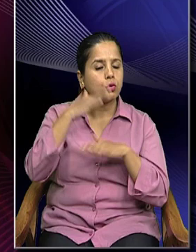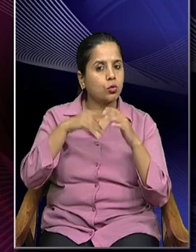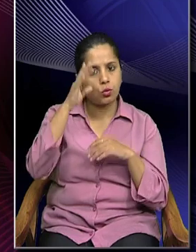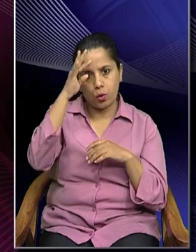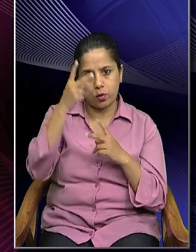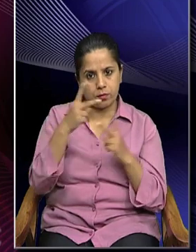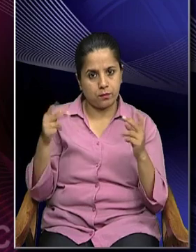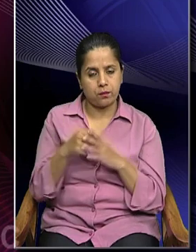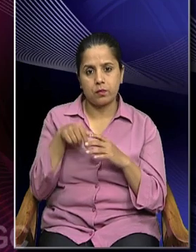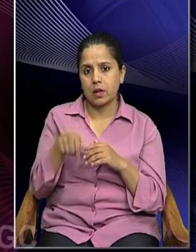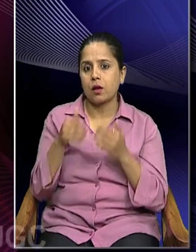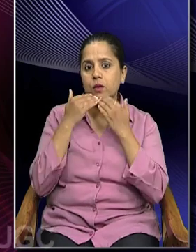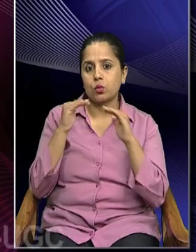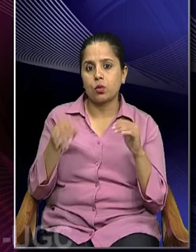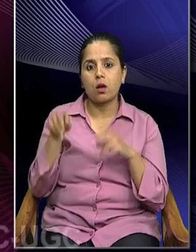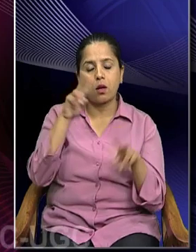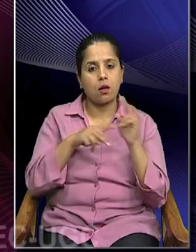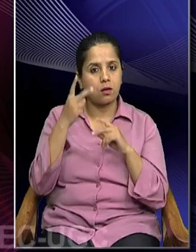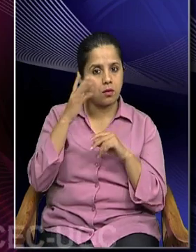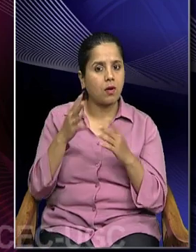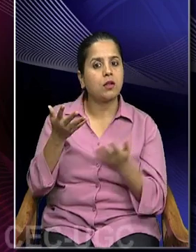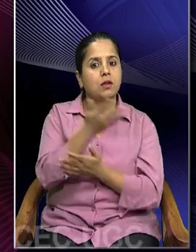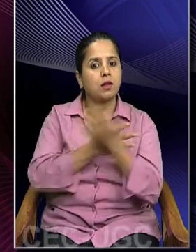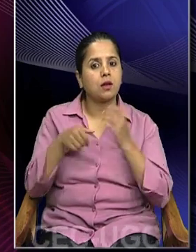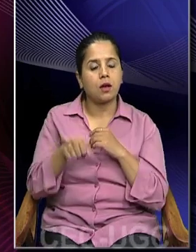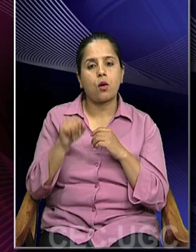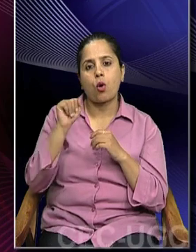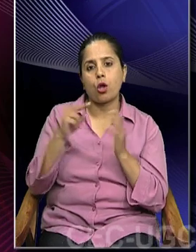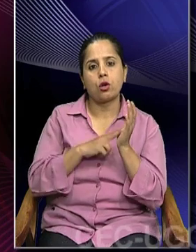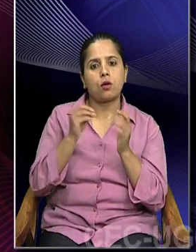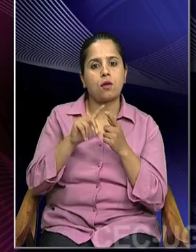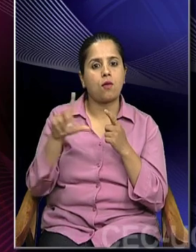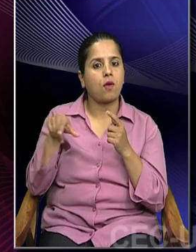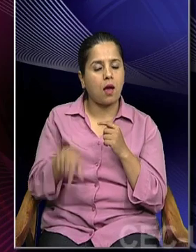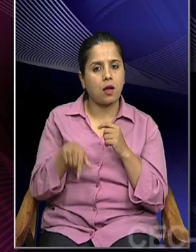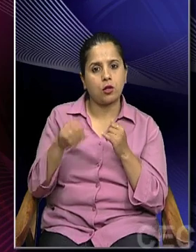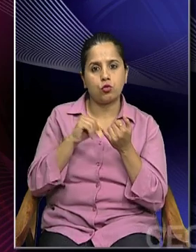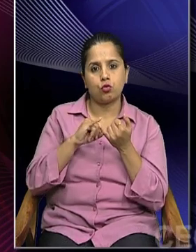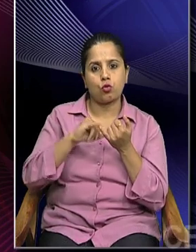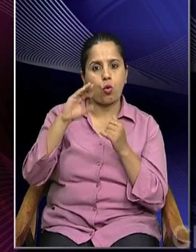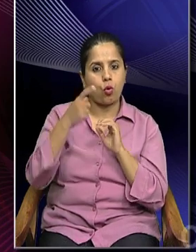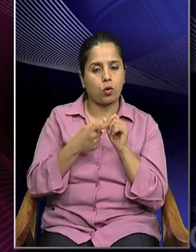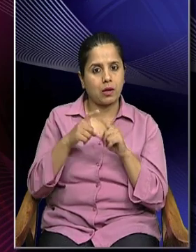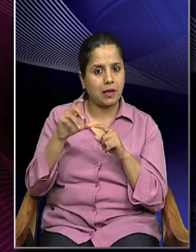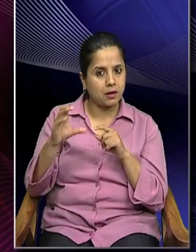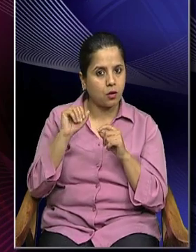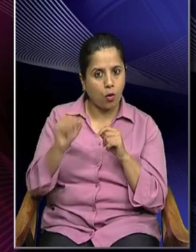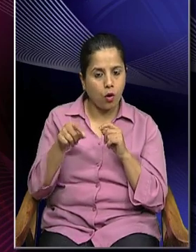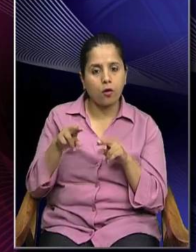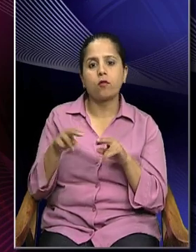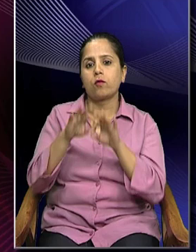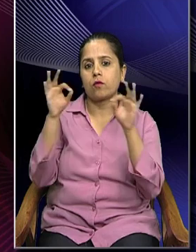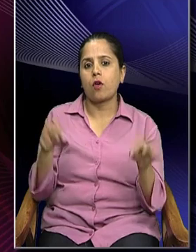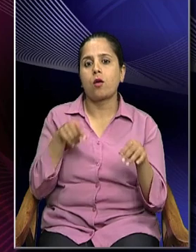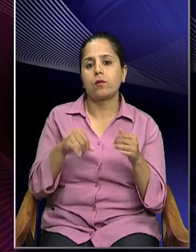literature, the students analyze and discuss a classic novel in a Socratic seminar format. In